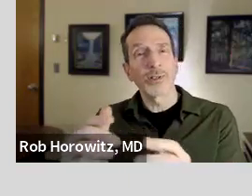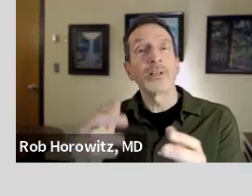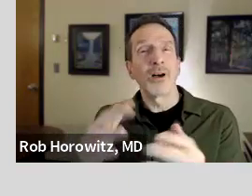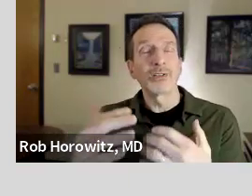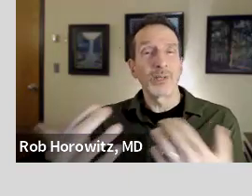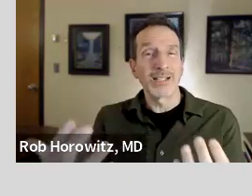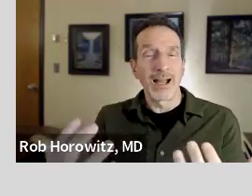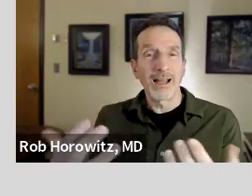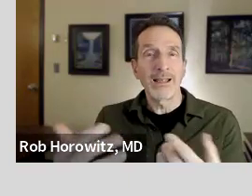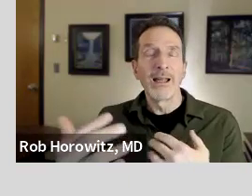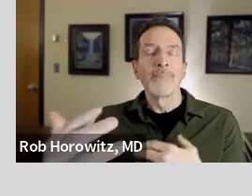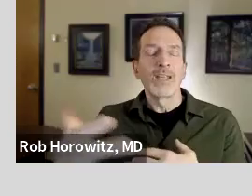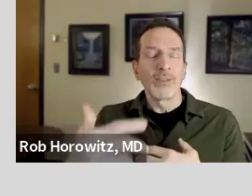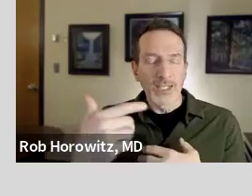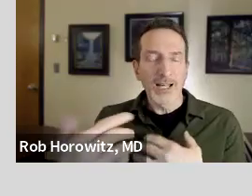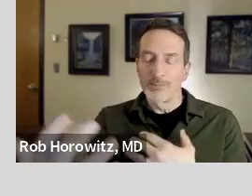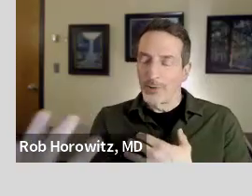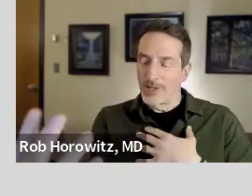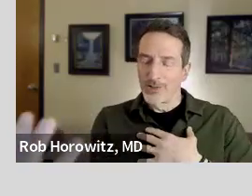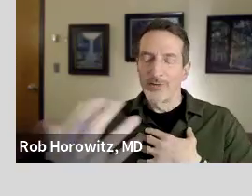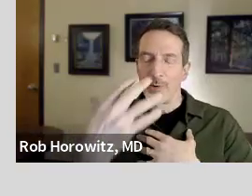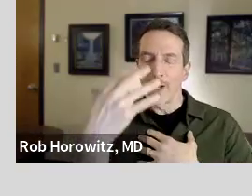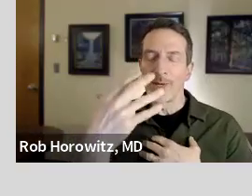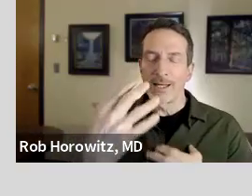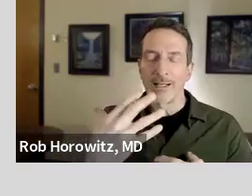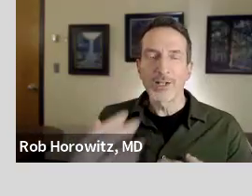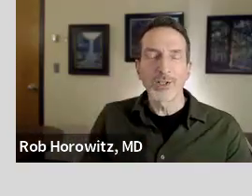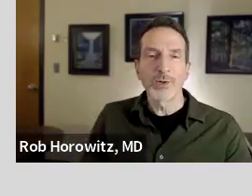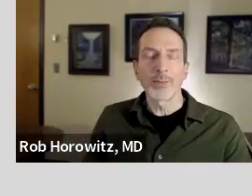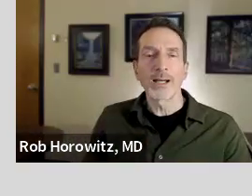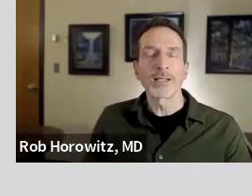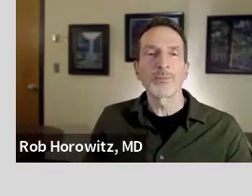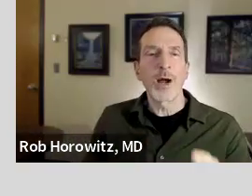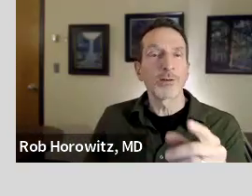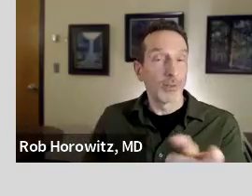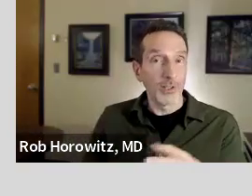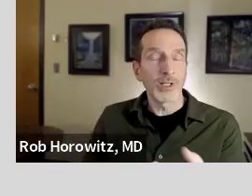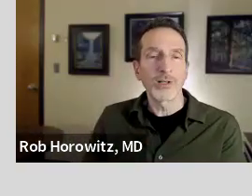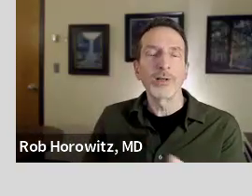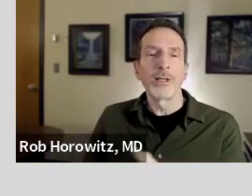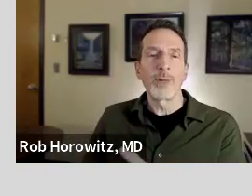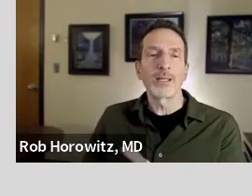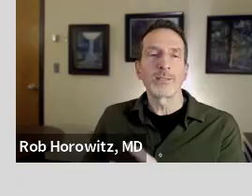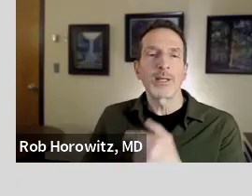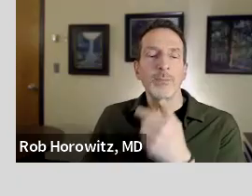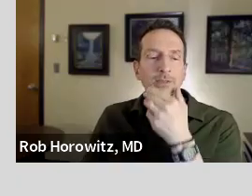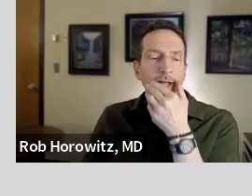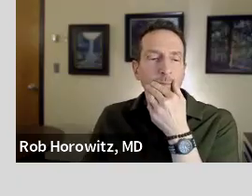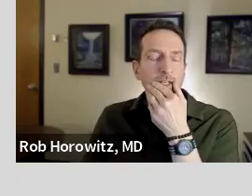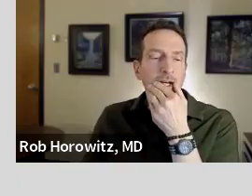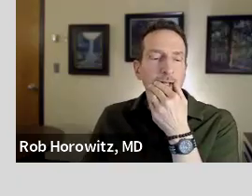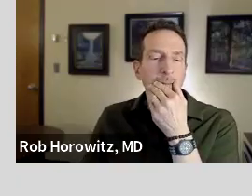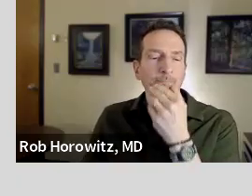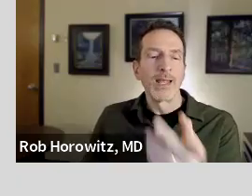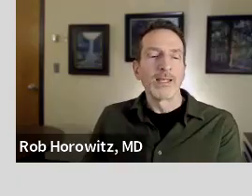get older, ultimately die. This exploration of who are we in addition to our bodies is powerful. You'll hear Peggy speak about